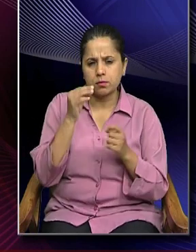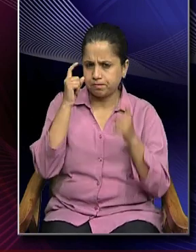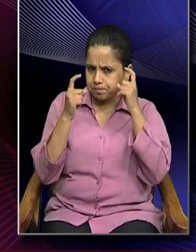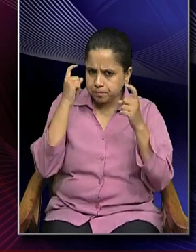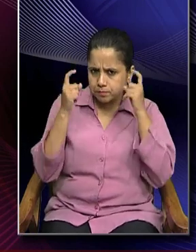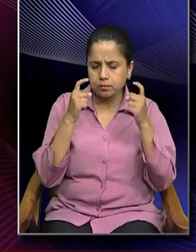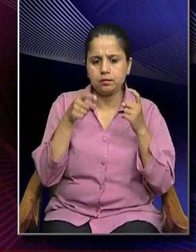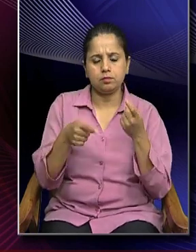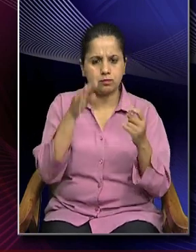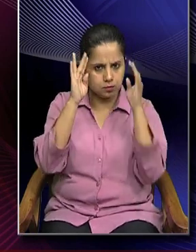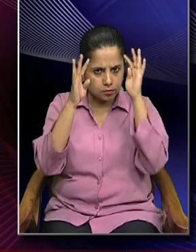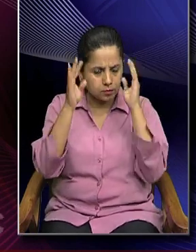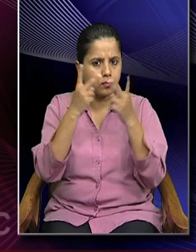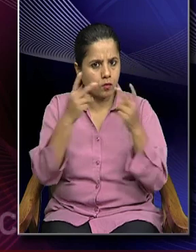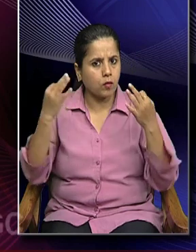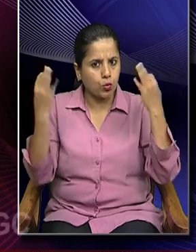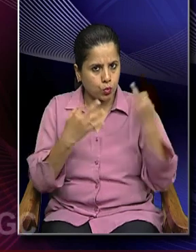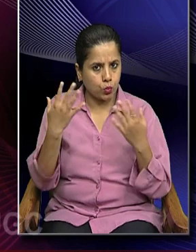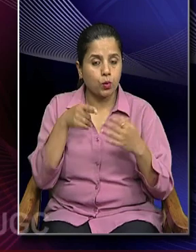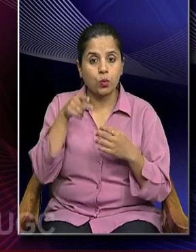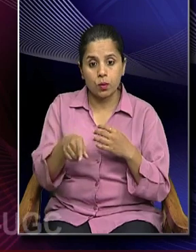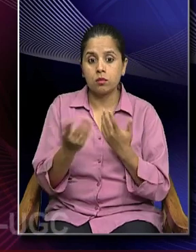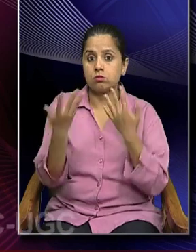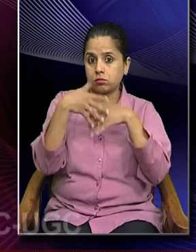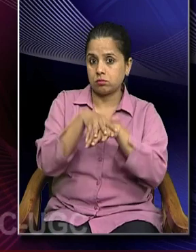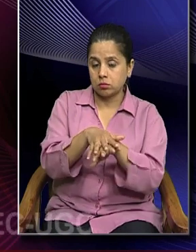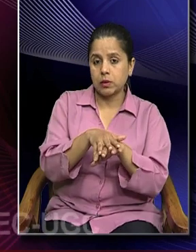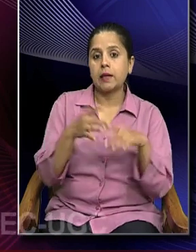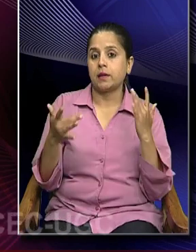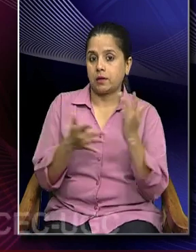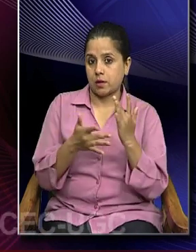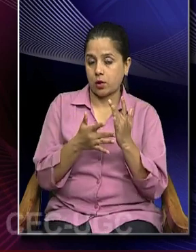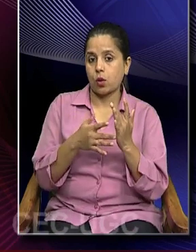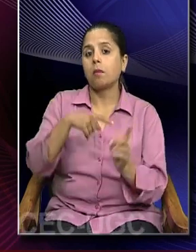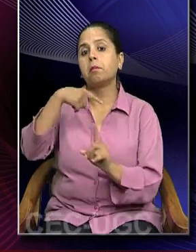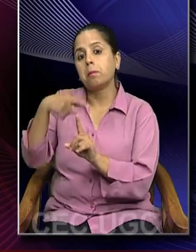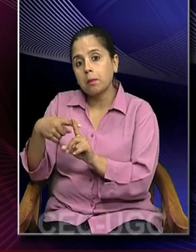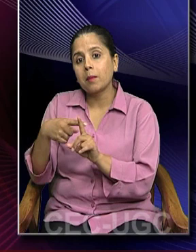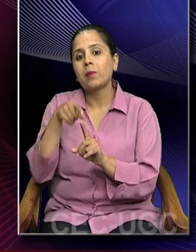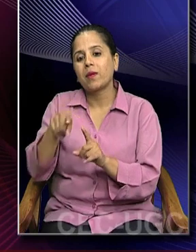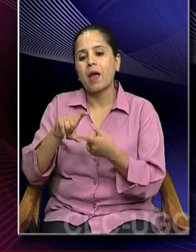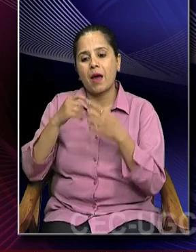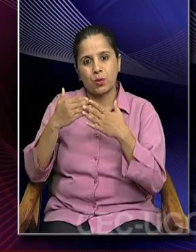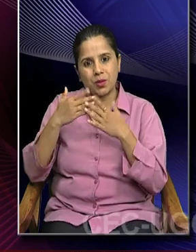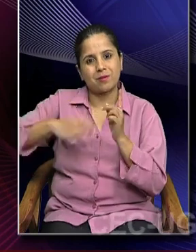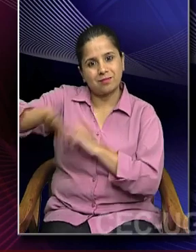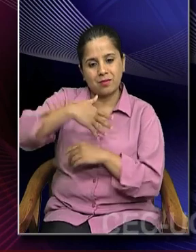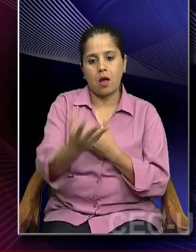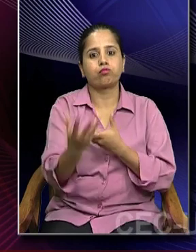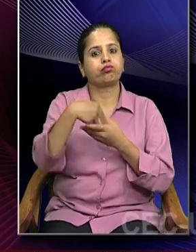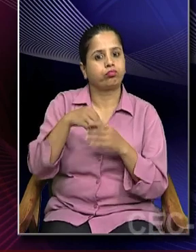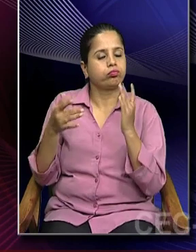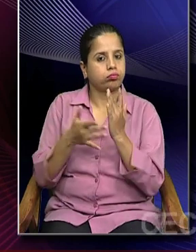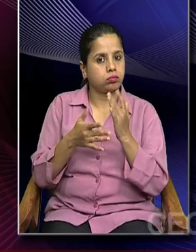and creativity, that is integration of technology into the education sector.